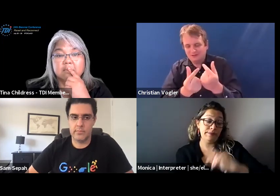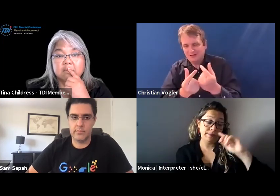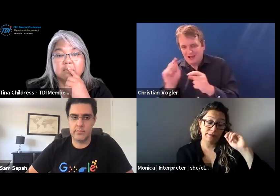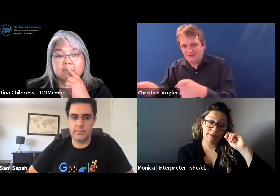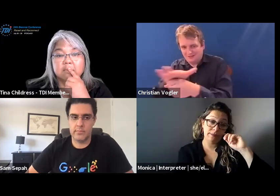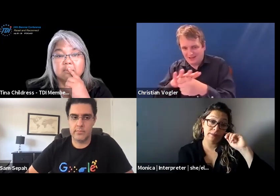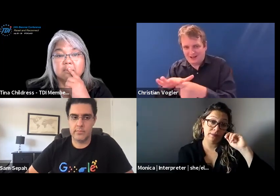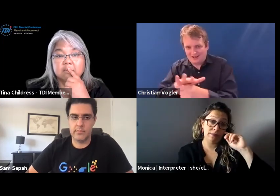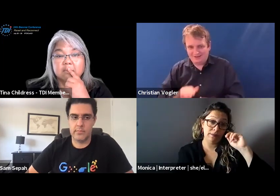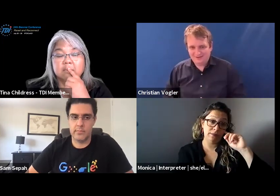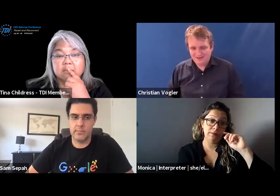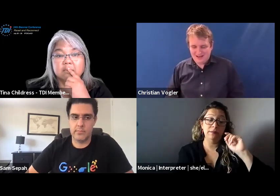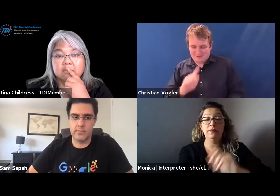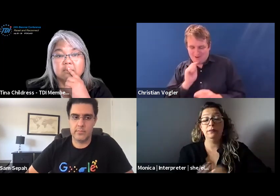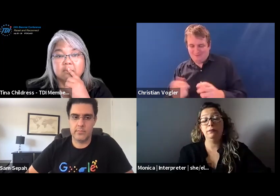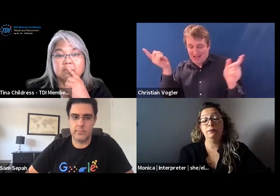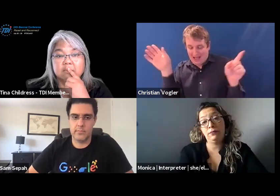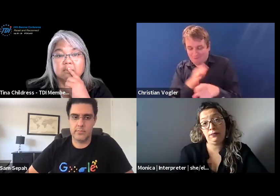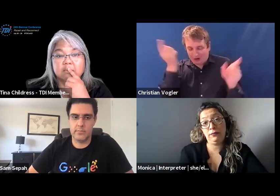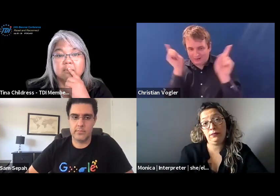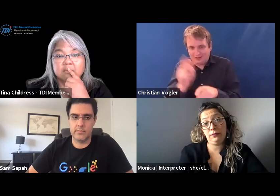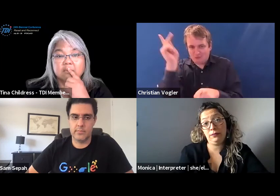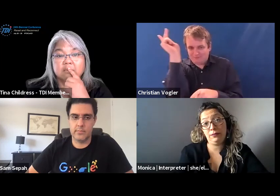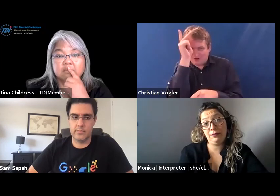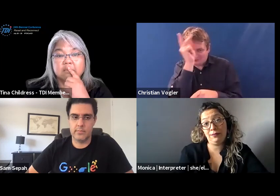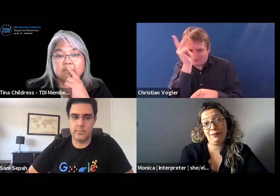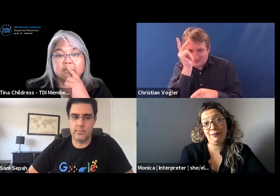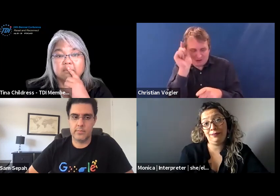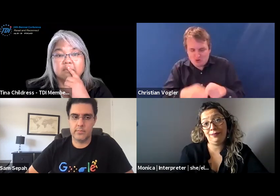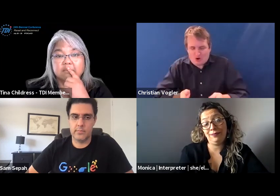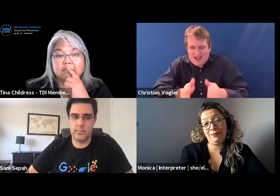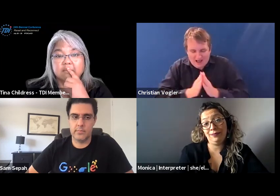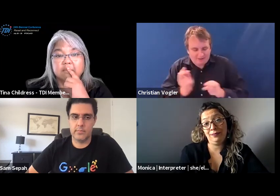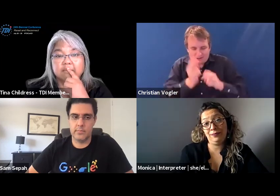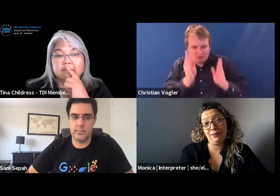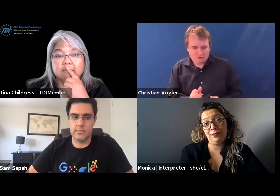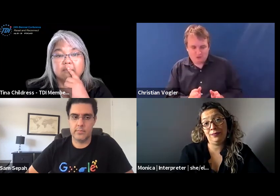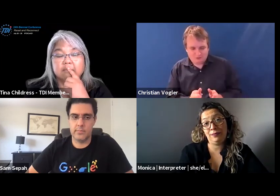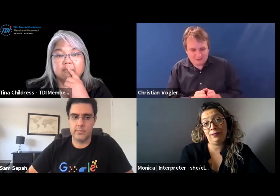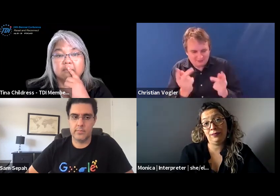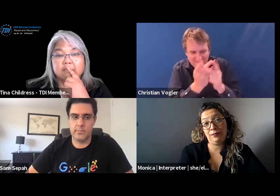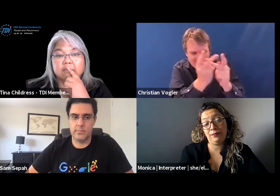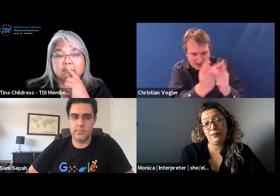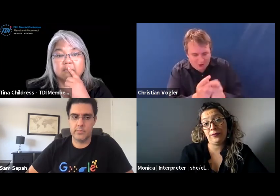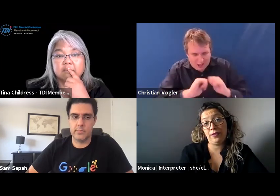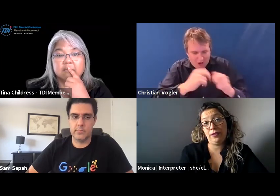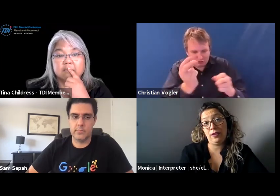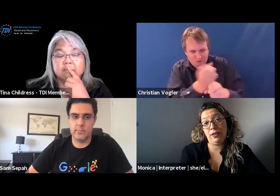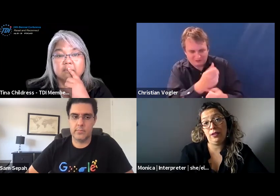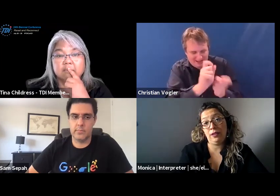that field of research in that area. But I fully agree with you in that philosophy. Trying to figure